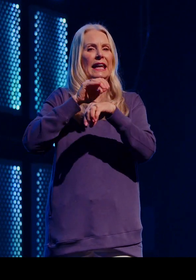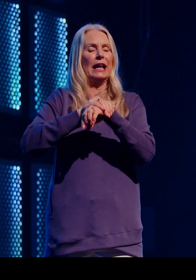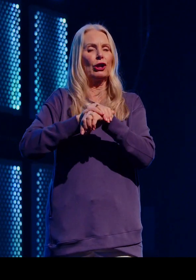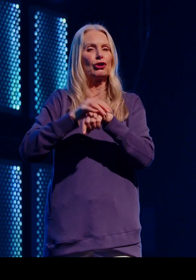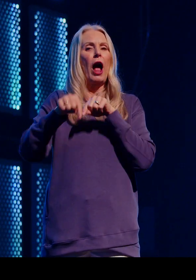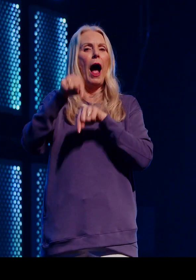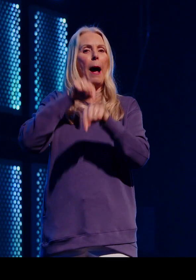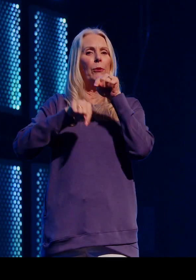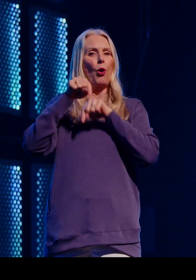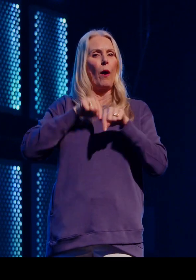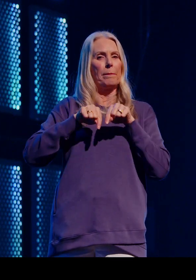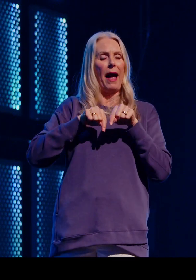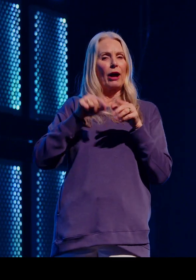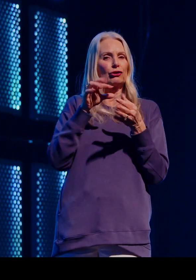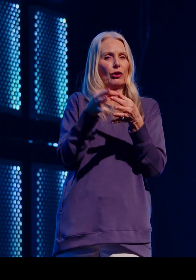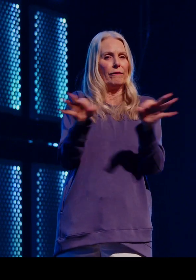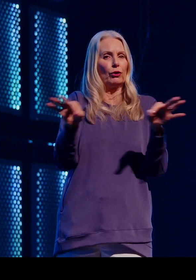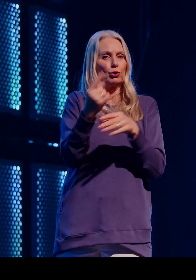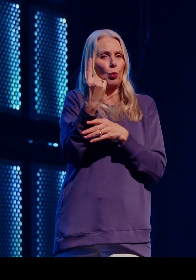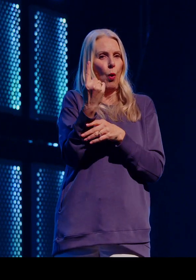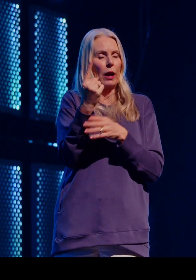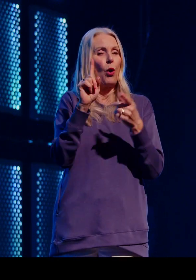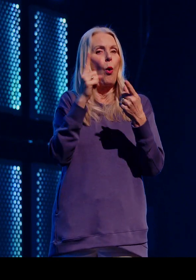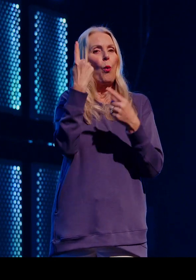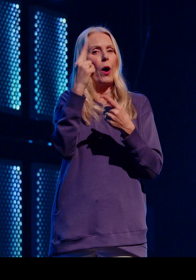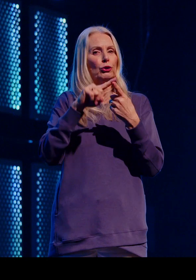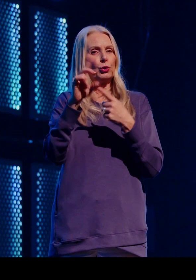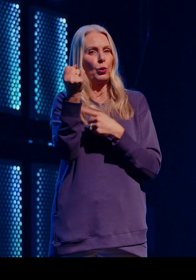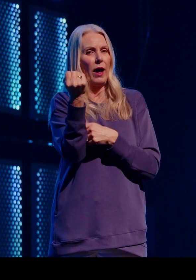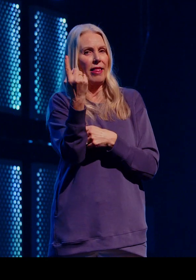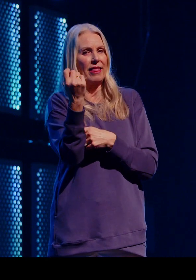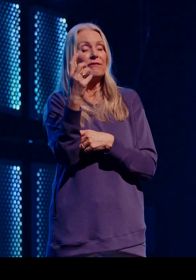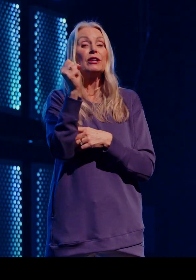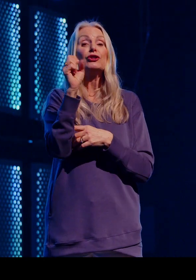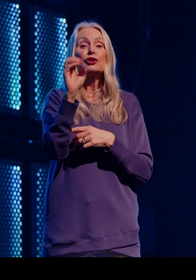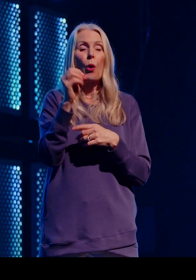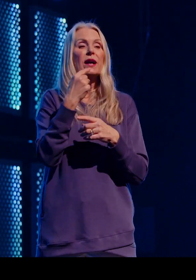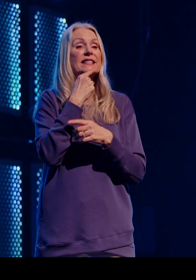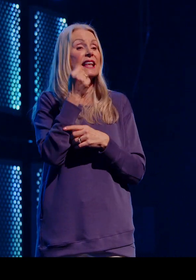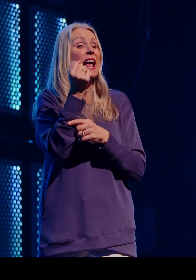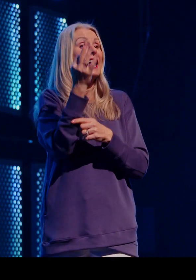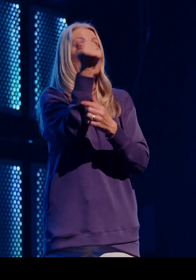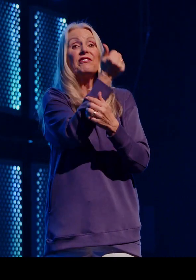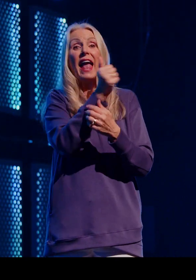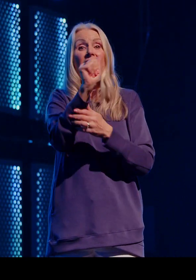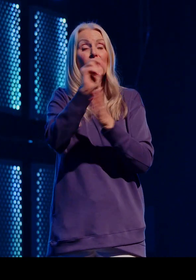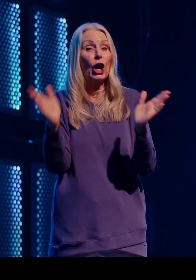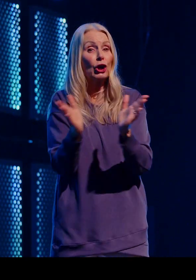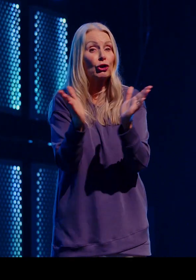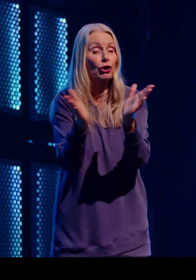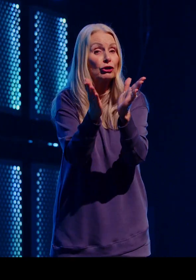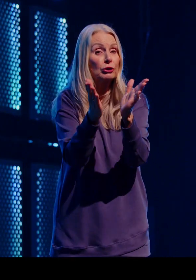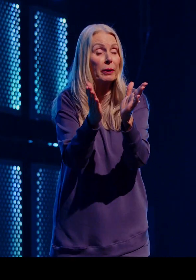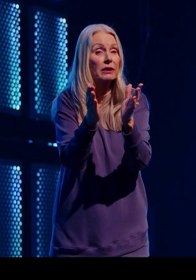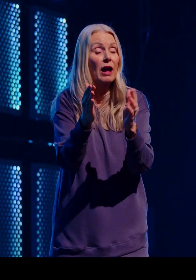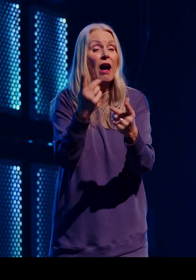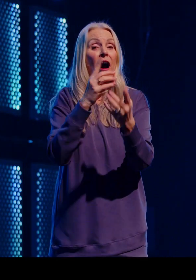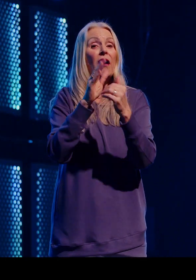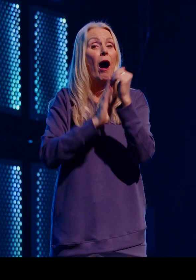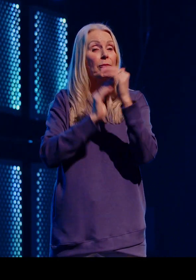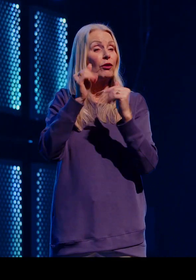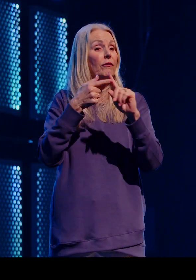verse 1. We're going to read 1 through 11. It says, so if there is any encouragement in Christ, any comfort from love,